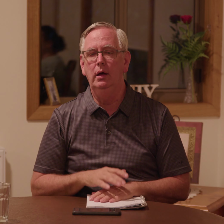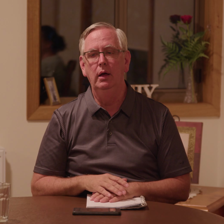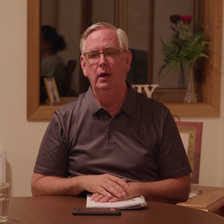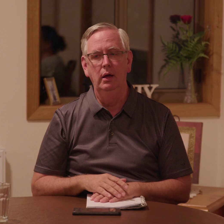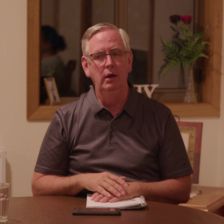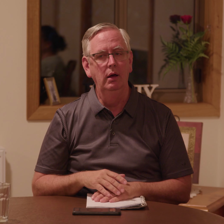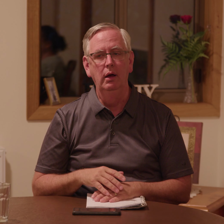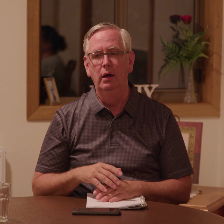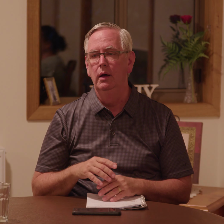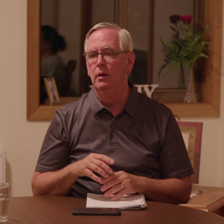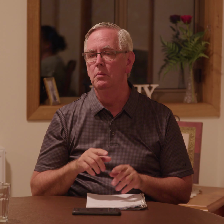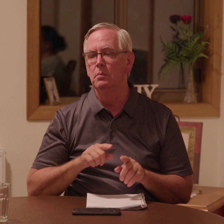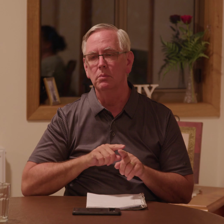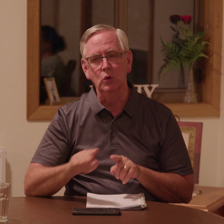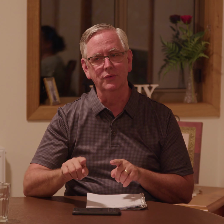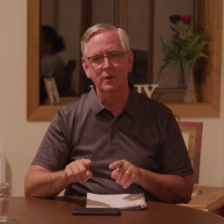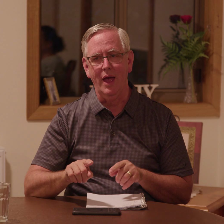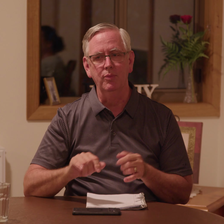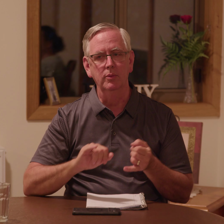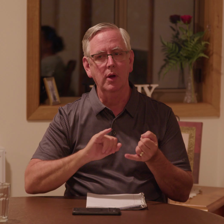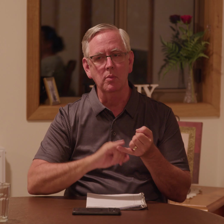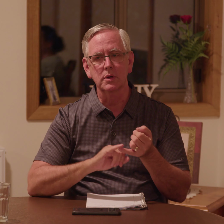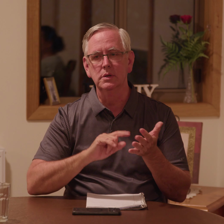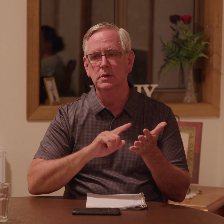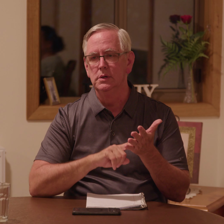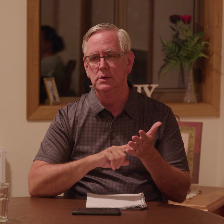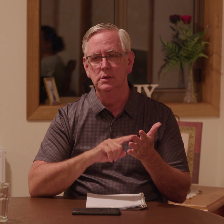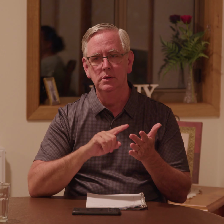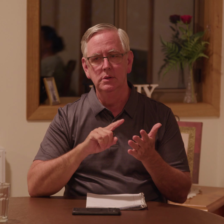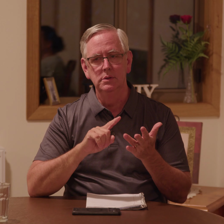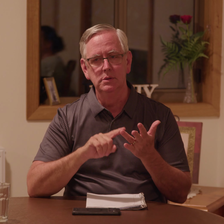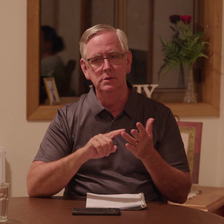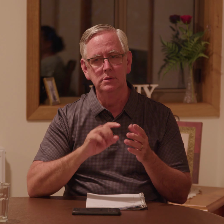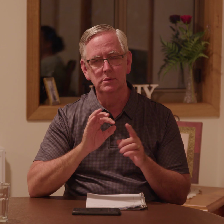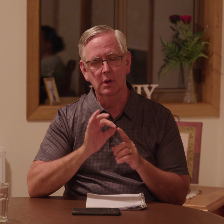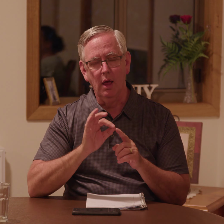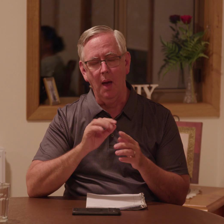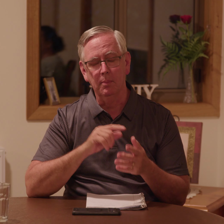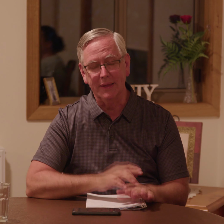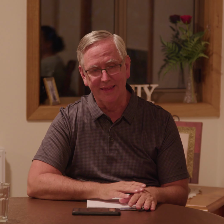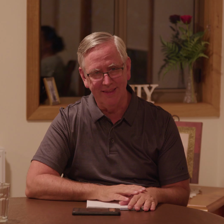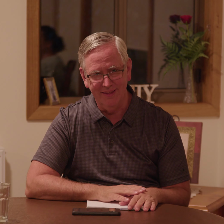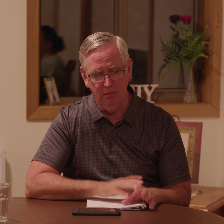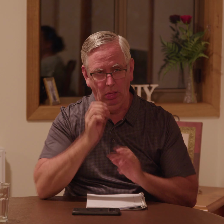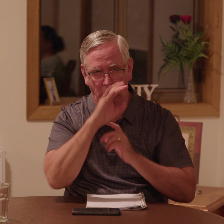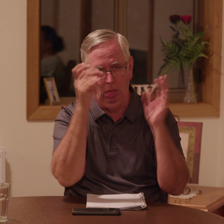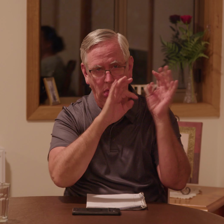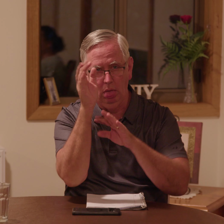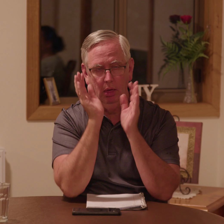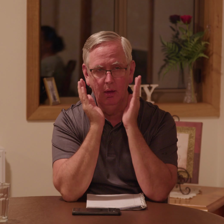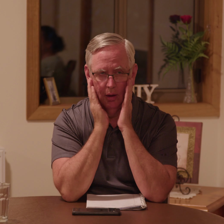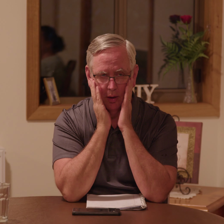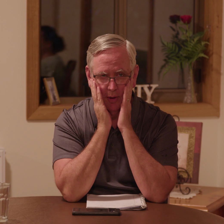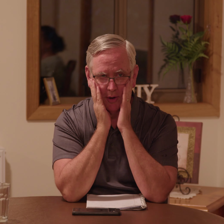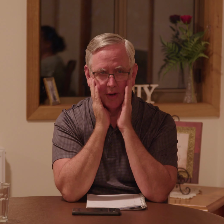important how fast you can sign. Most of the time, if your goal is to be fast, you will be sloppy. You'll be just